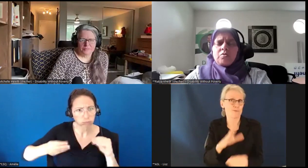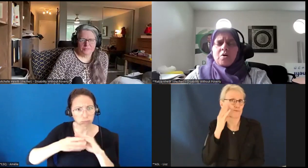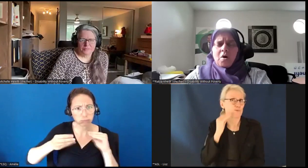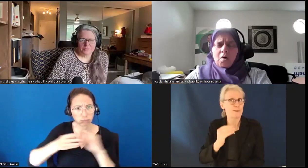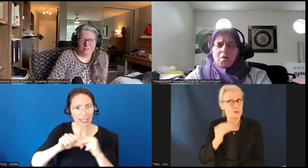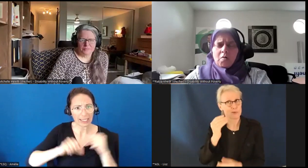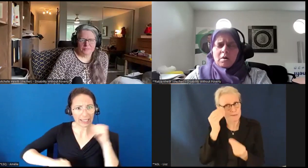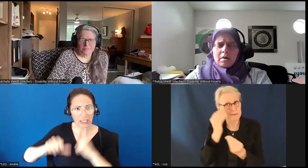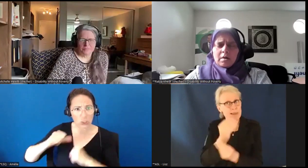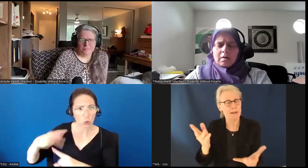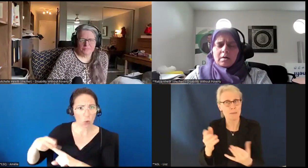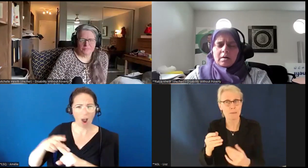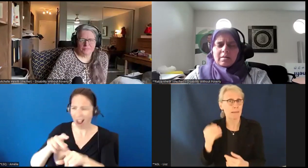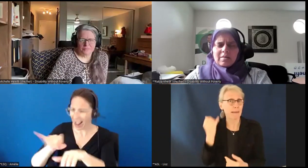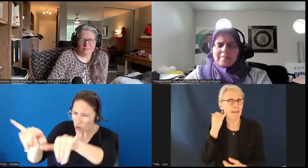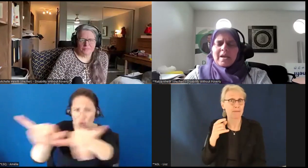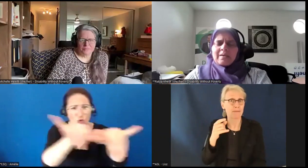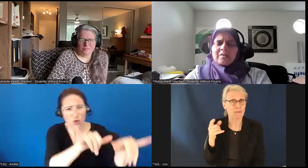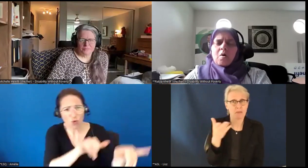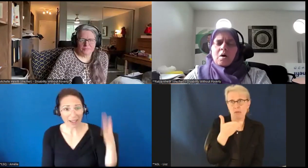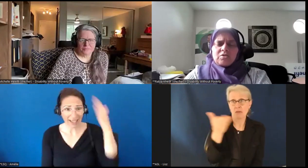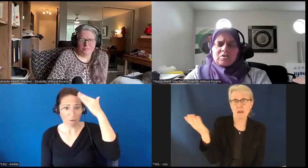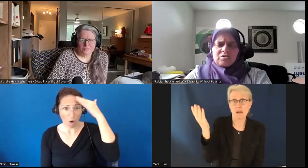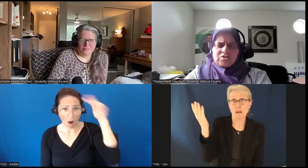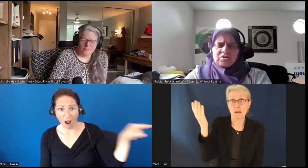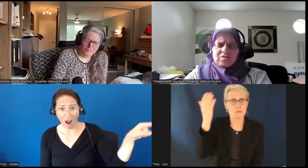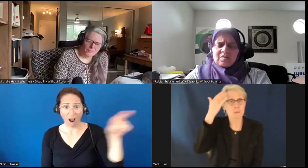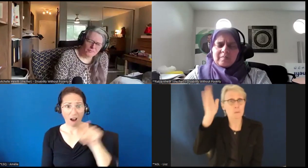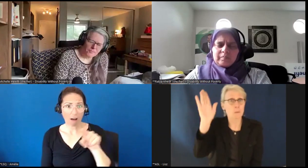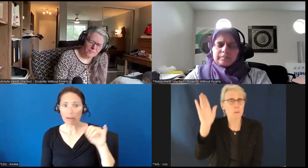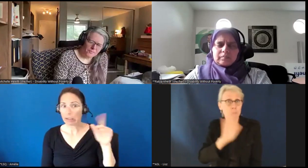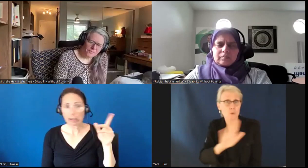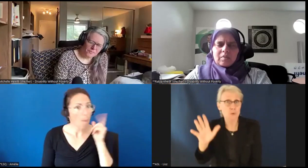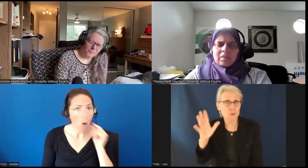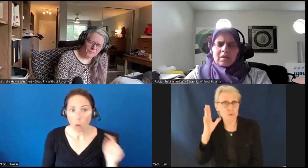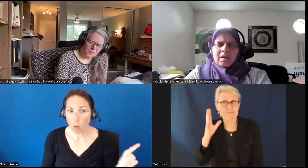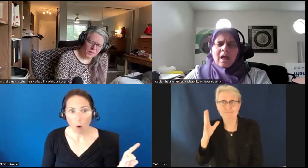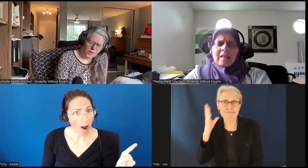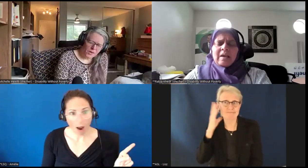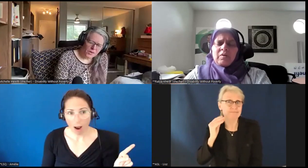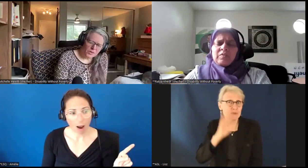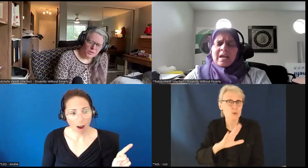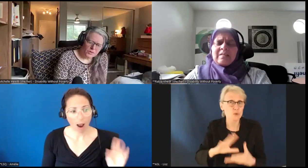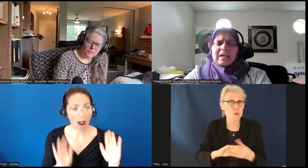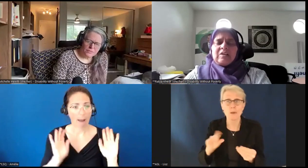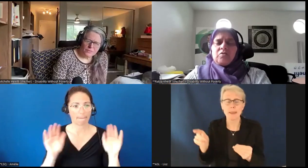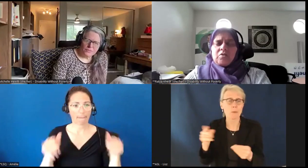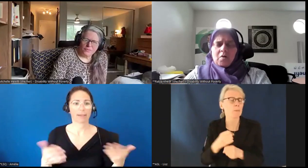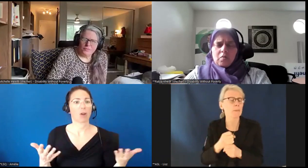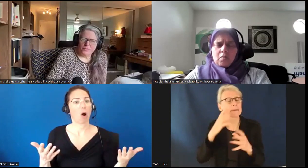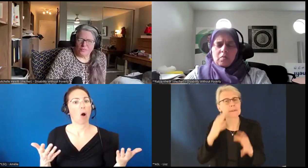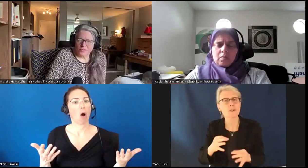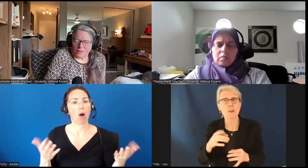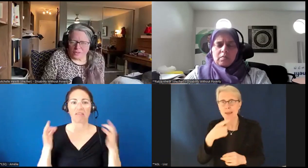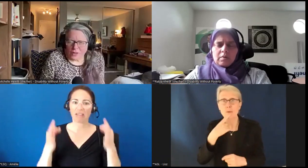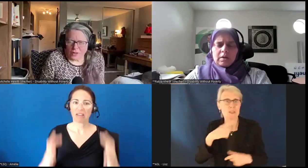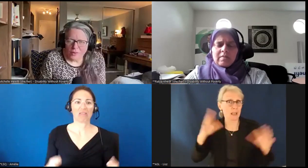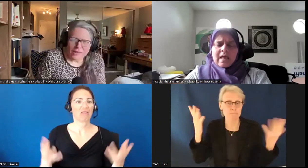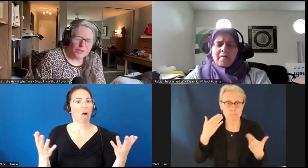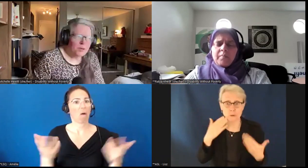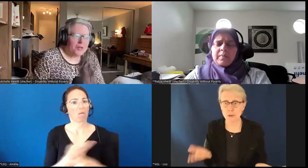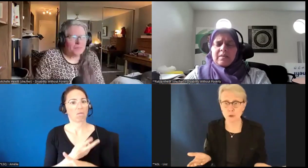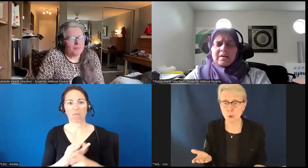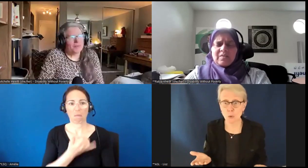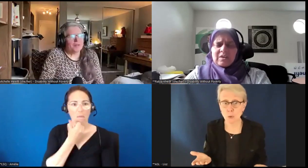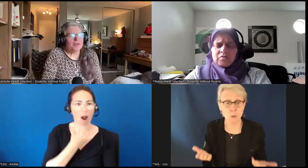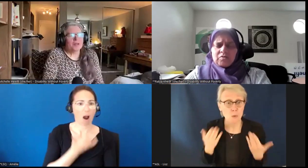don't know, they make the wrong decision. And they will say they didn't know. So I